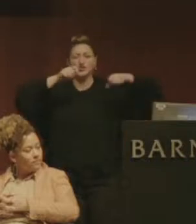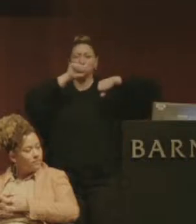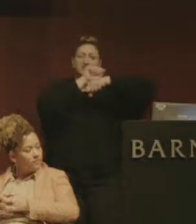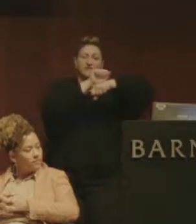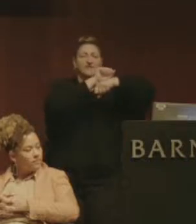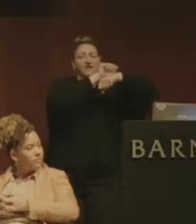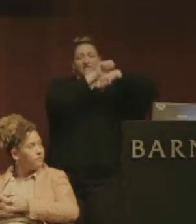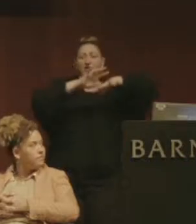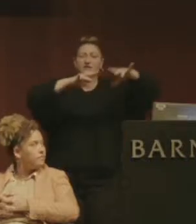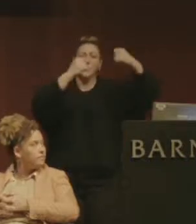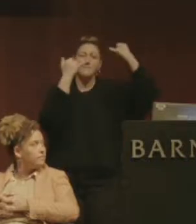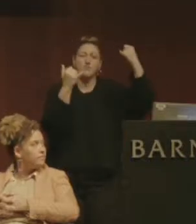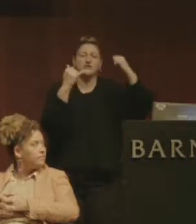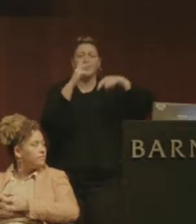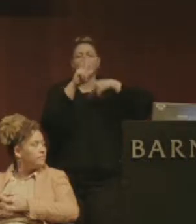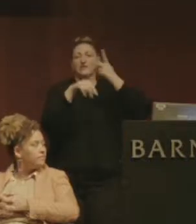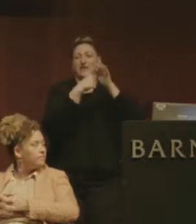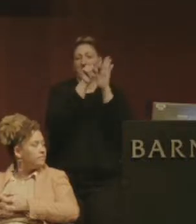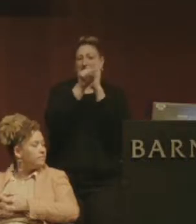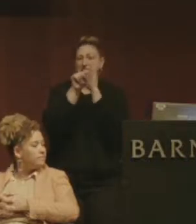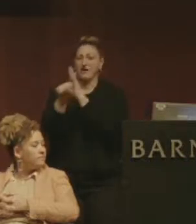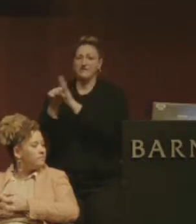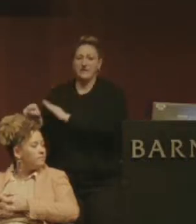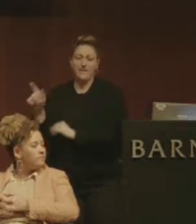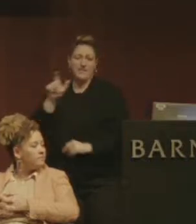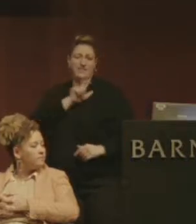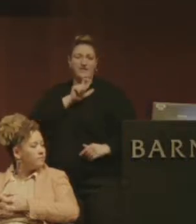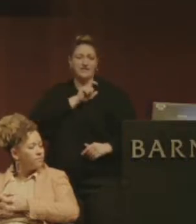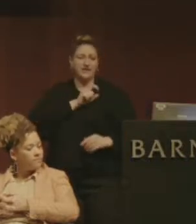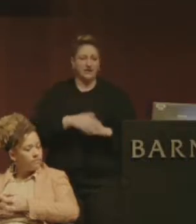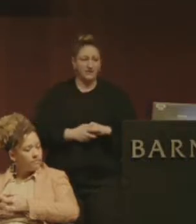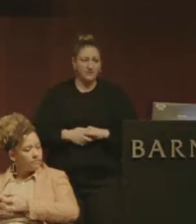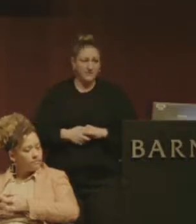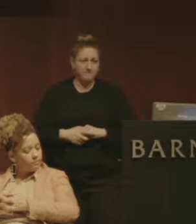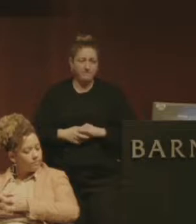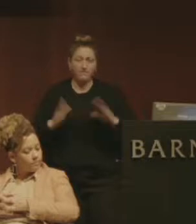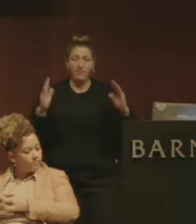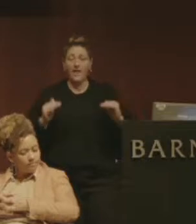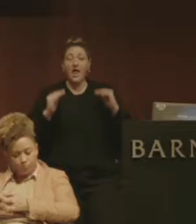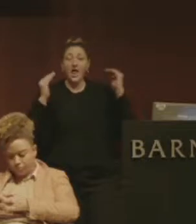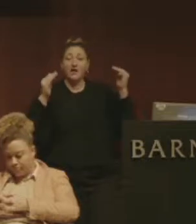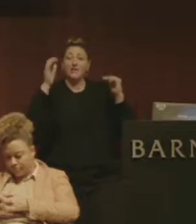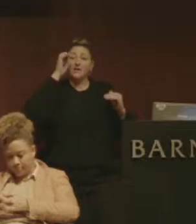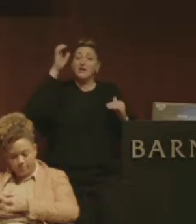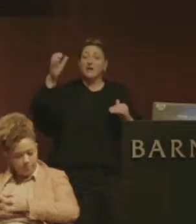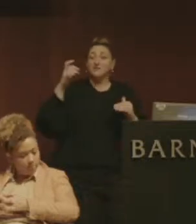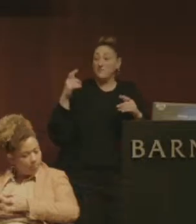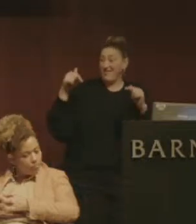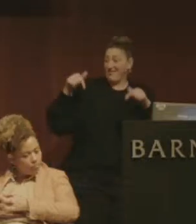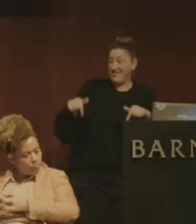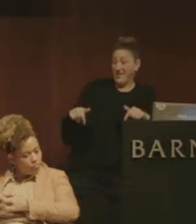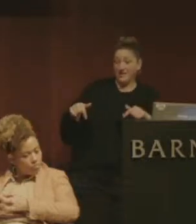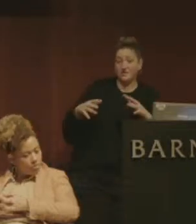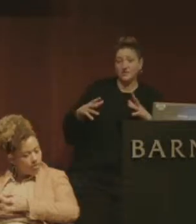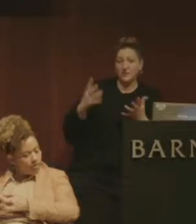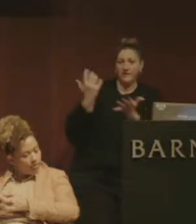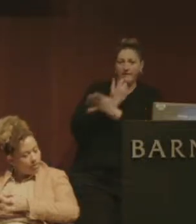and present-day genocidal policing. I am interested in advancing the idea of how this claim to